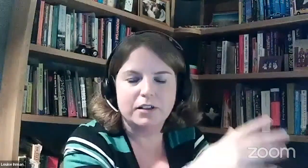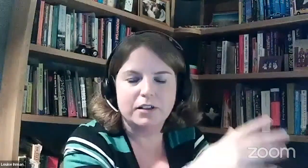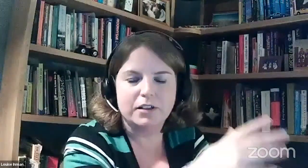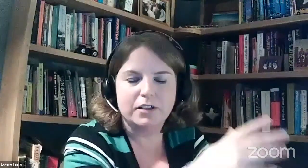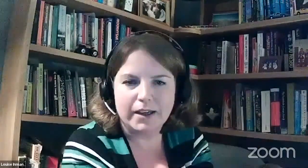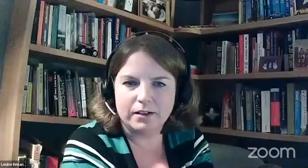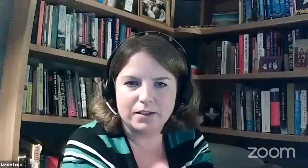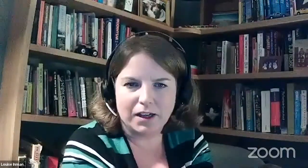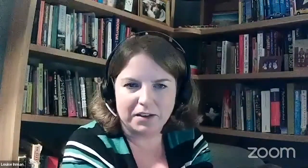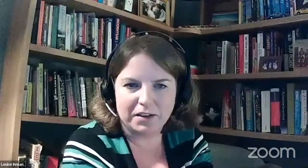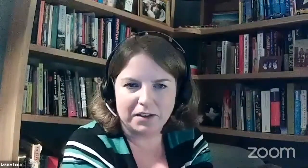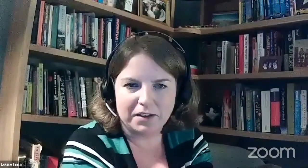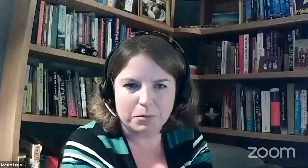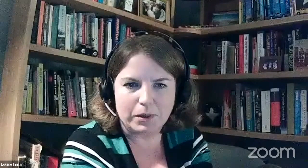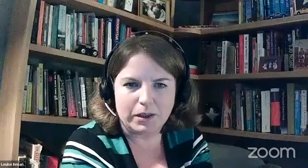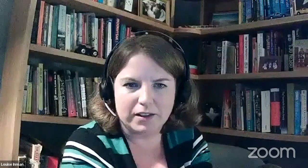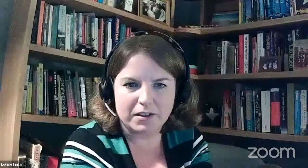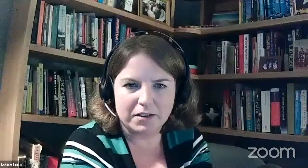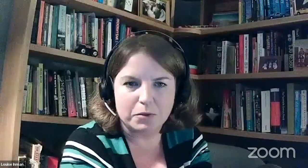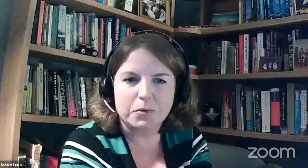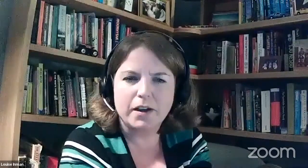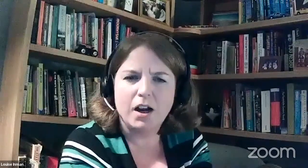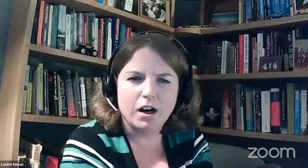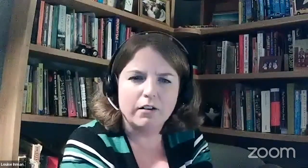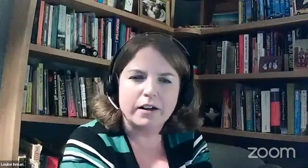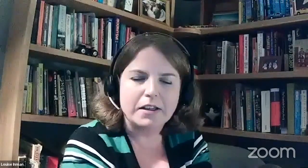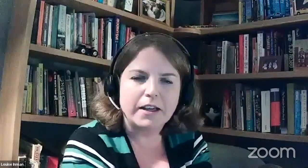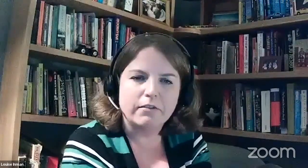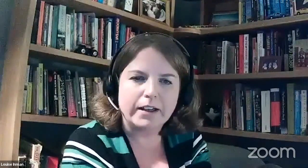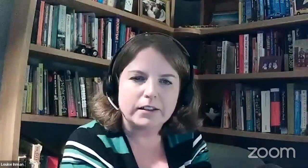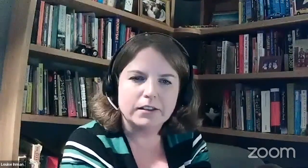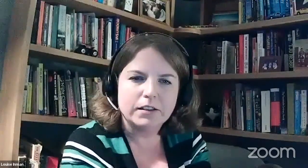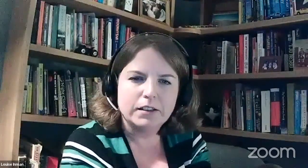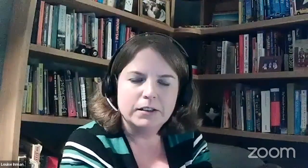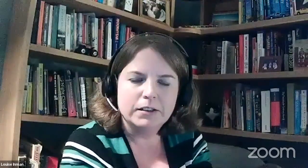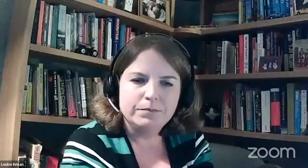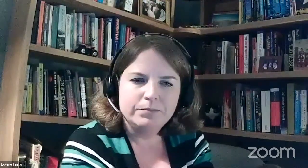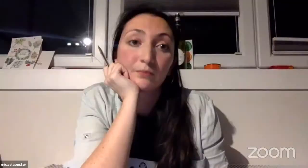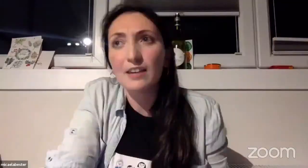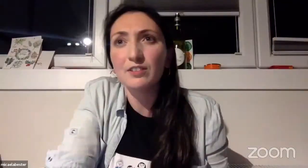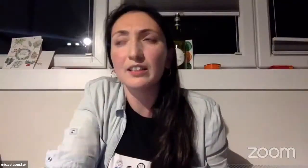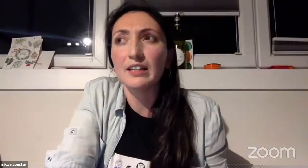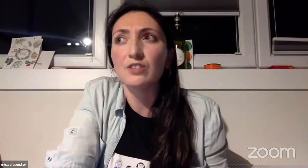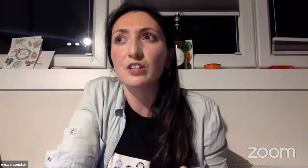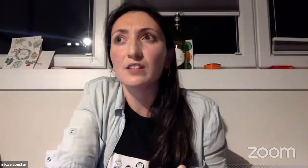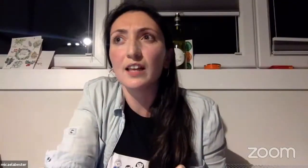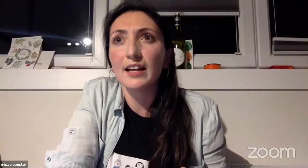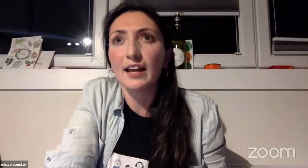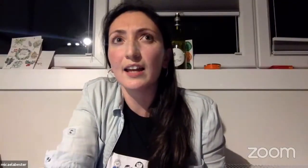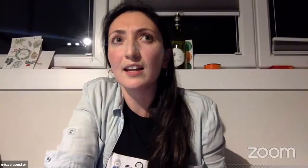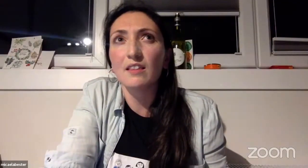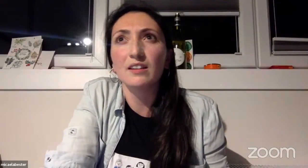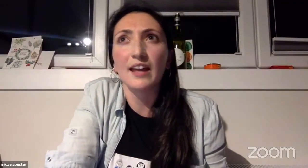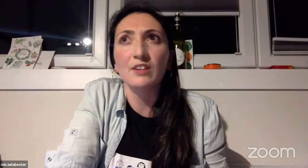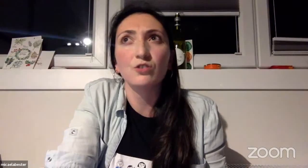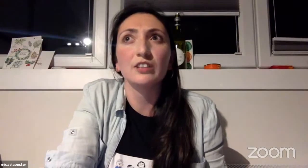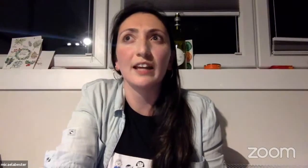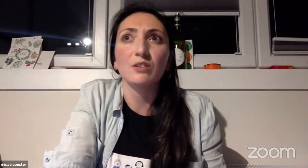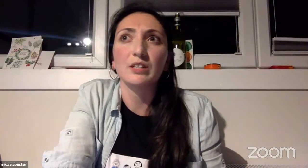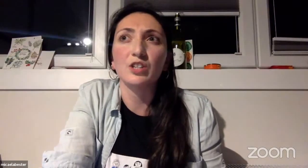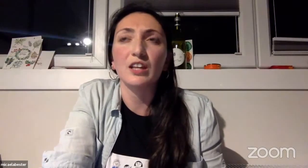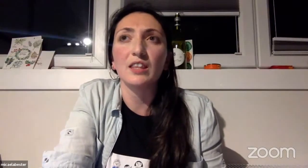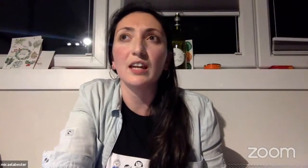gender in other cultures as well? Do the sort of hierarchies get reflected? Yeah, definitely. Just like any other